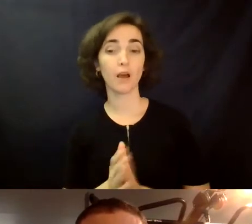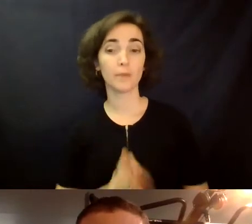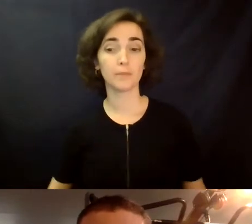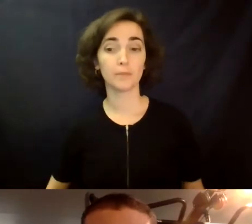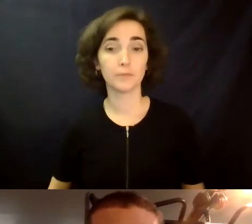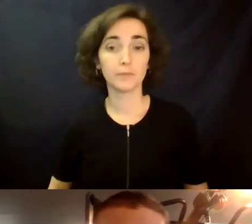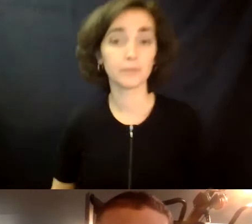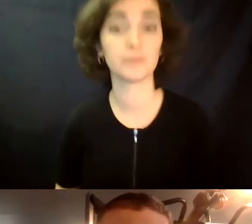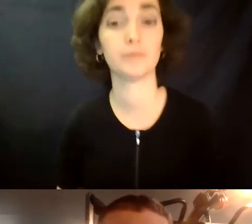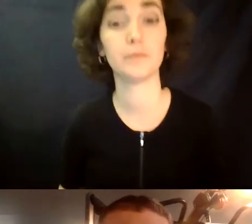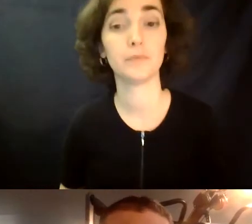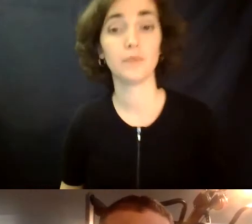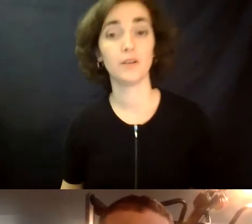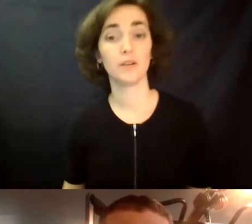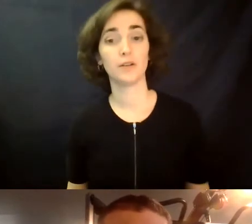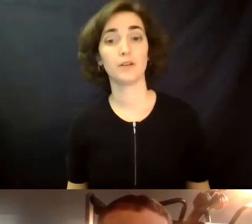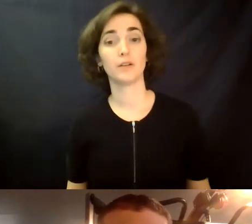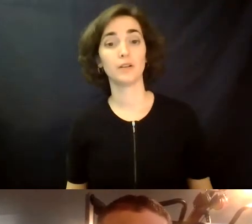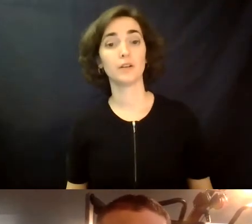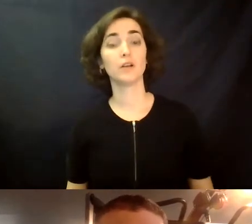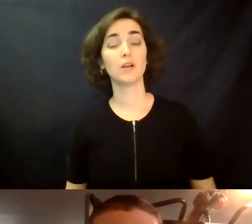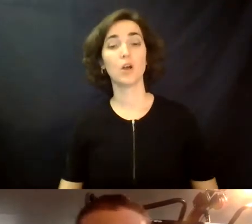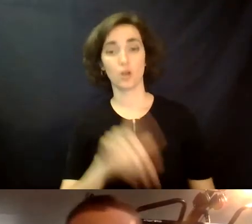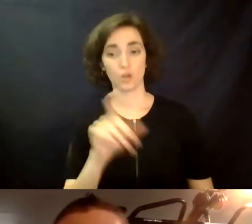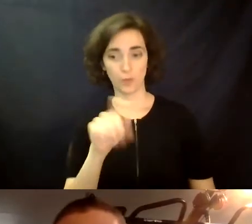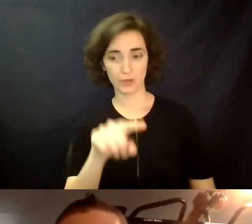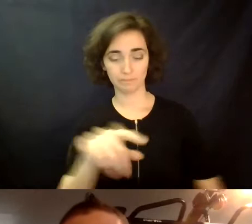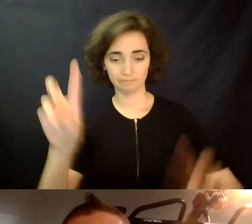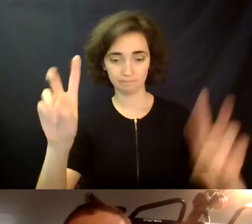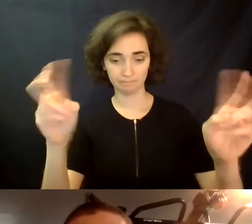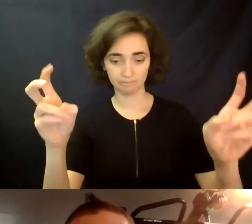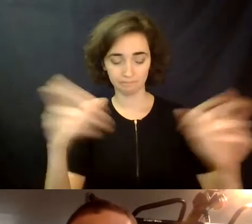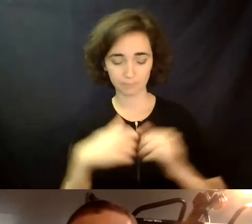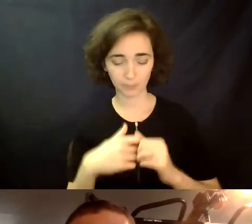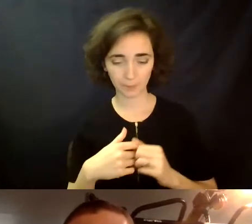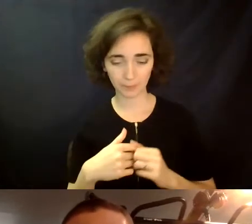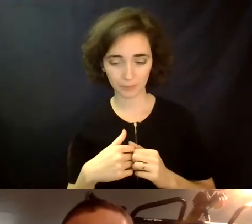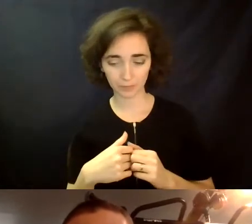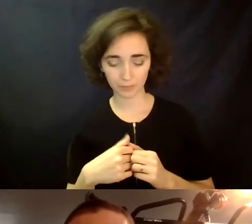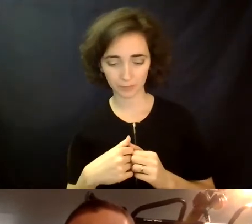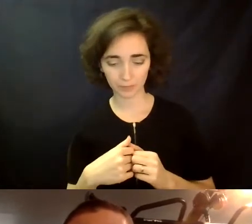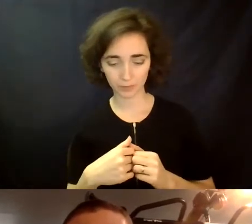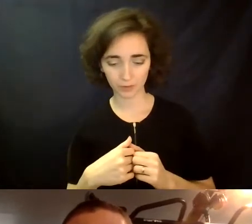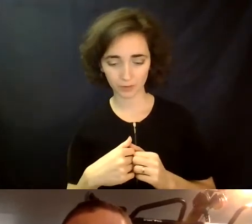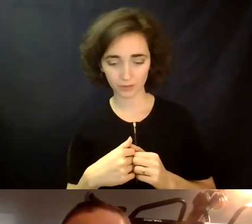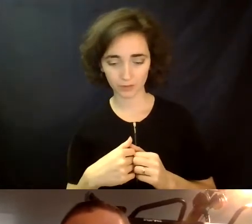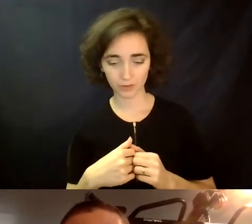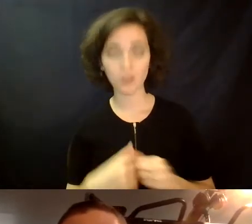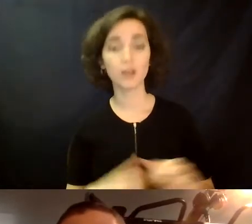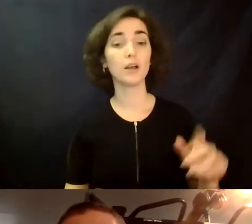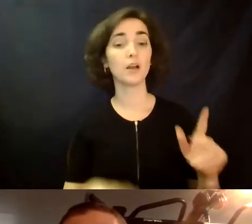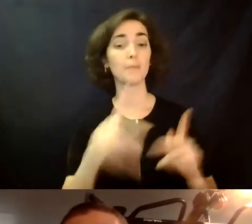The question is there transportation for people with disabilities to and from